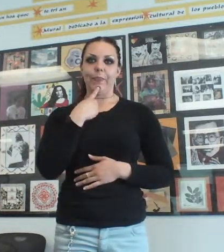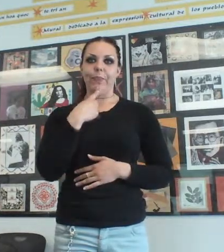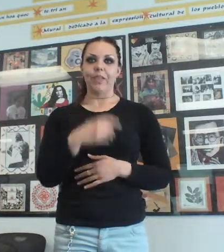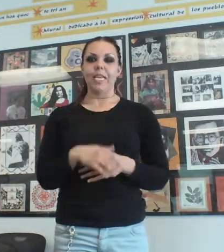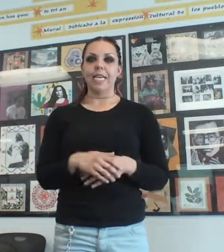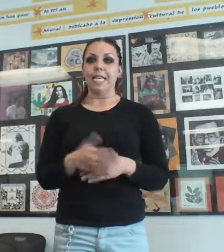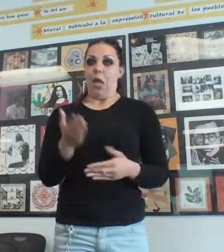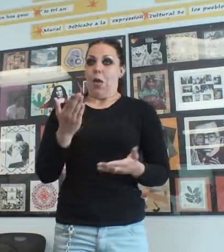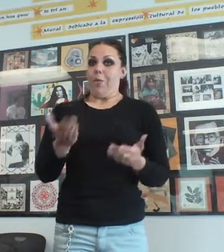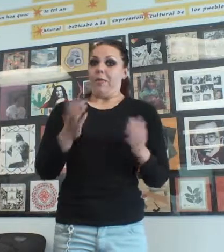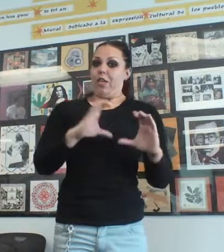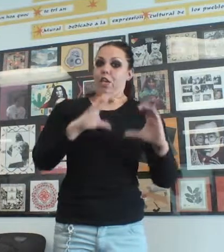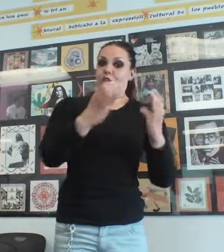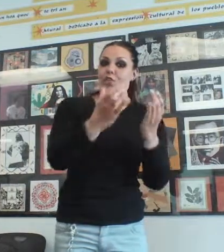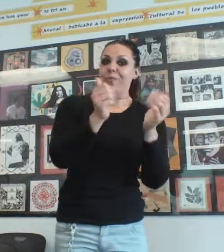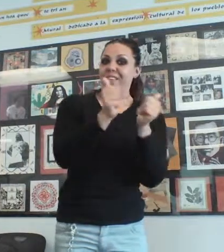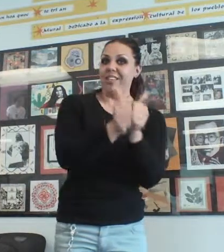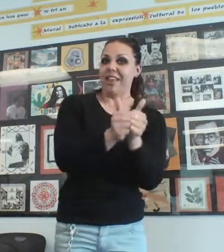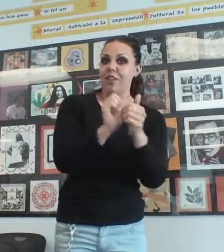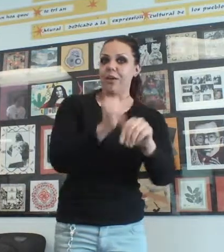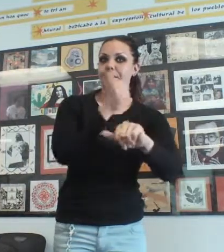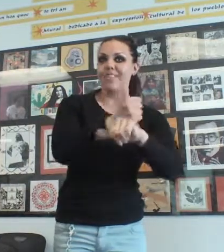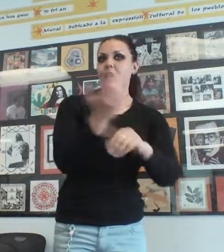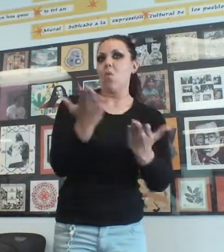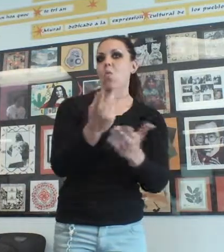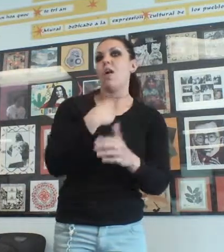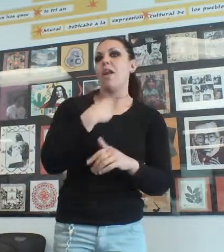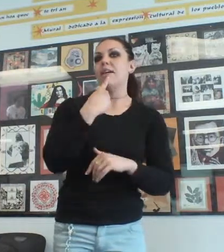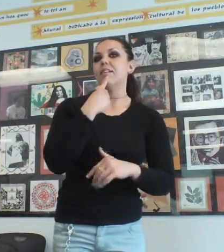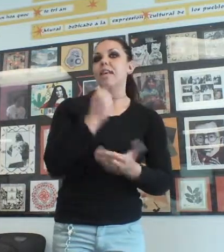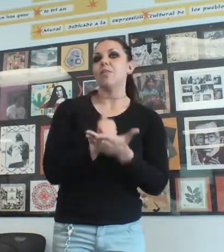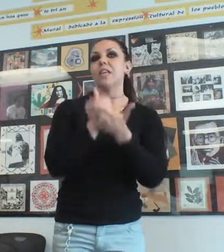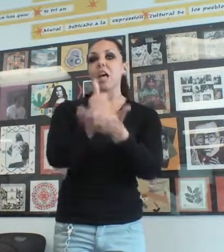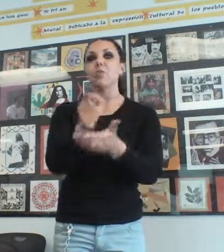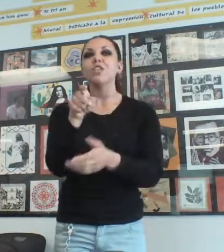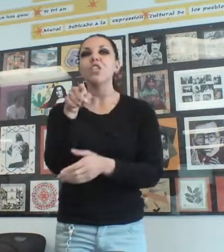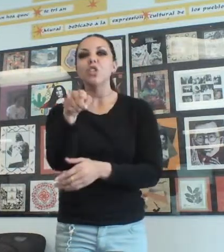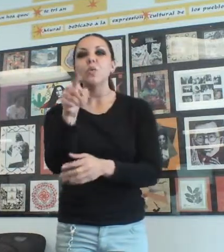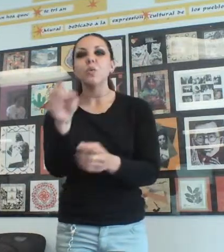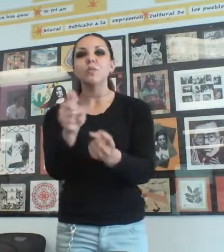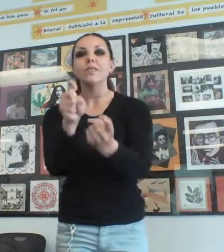together based on what I said, and it may help you specifically with your memory, but just the list.